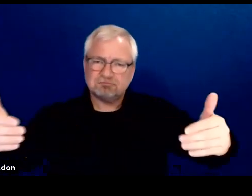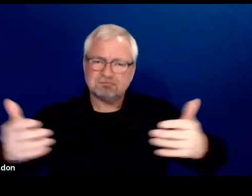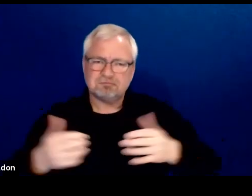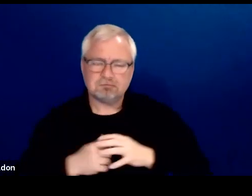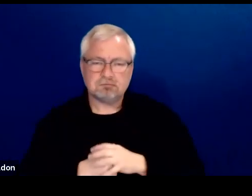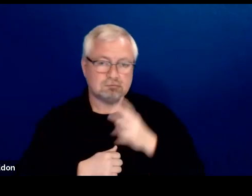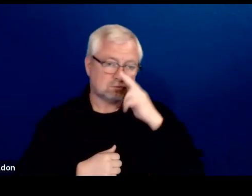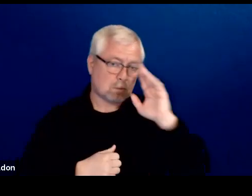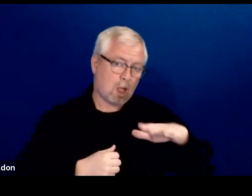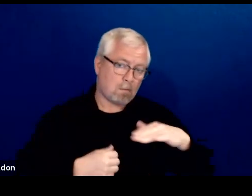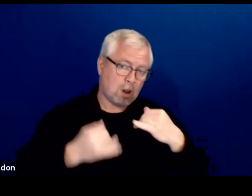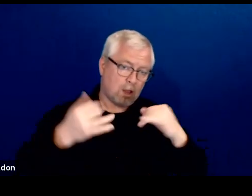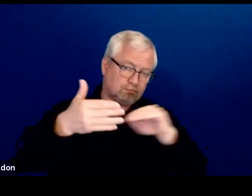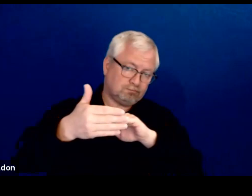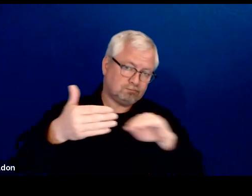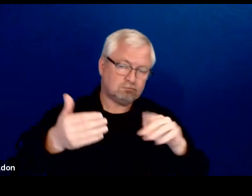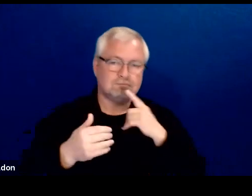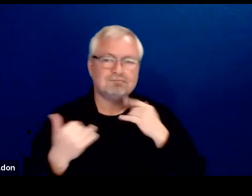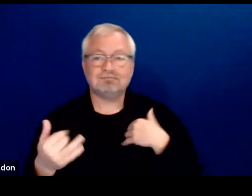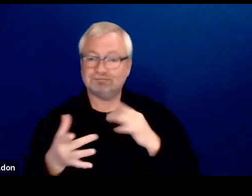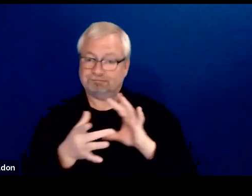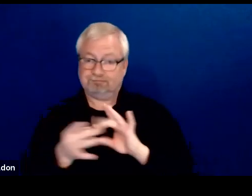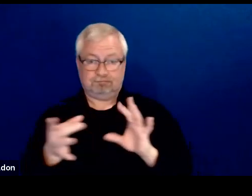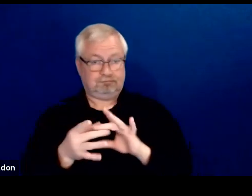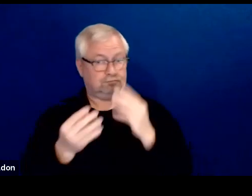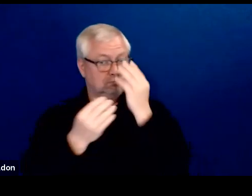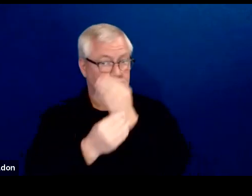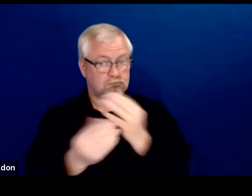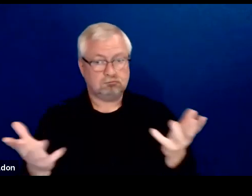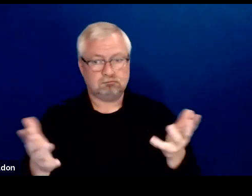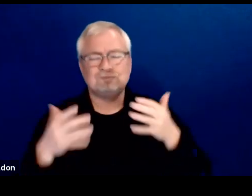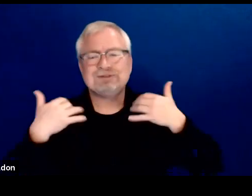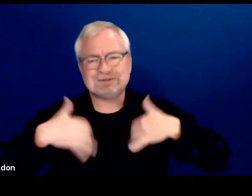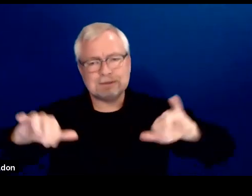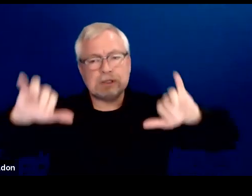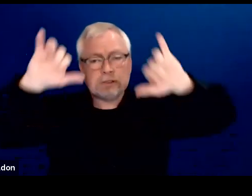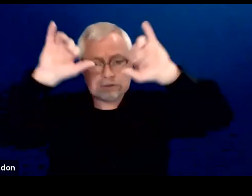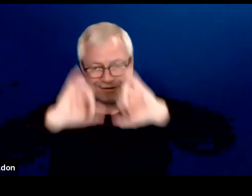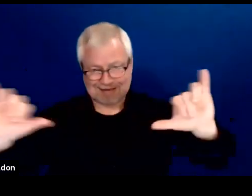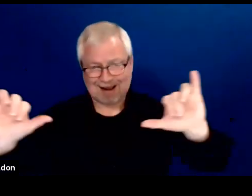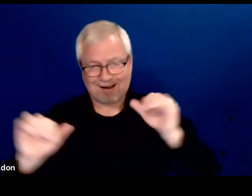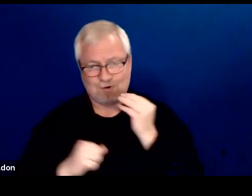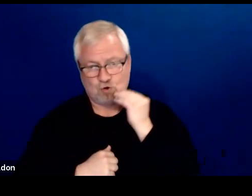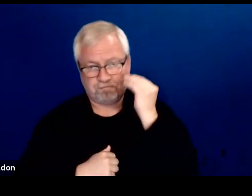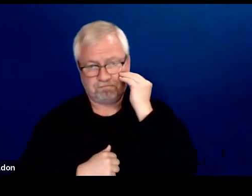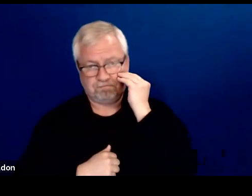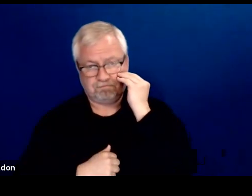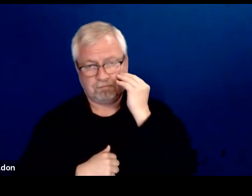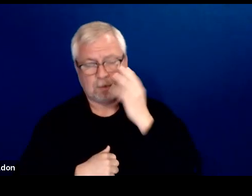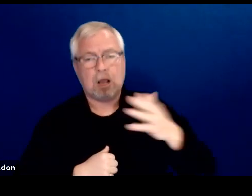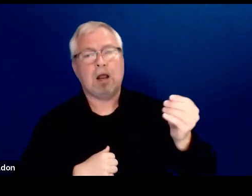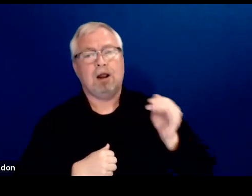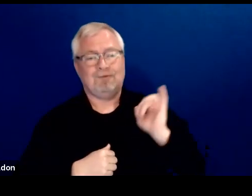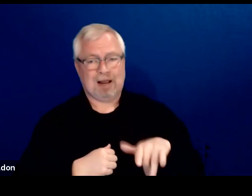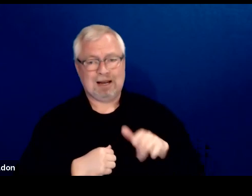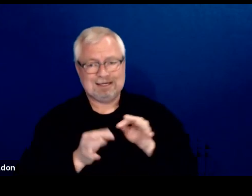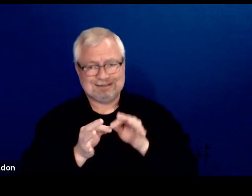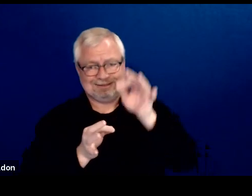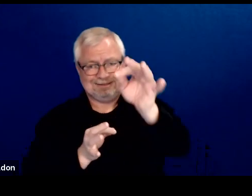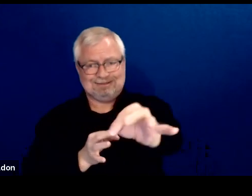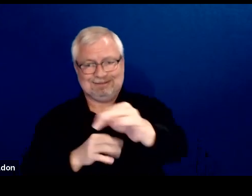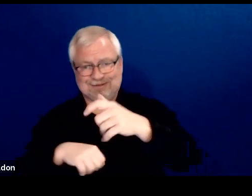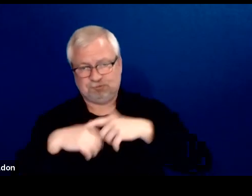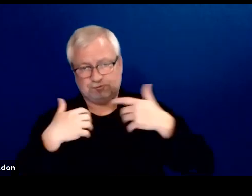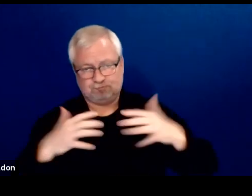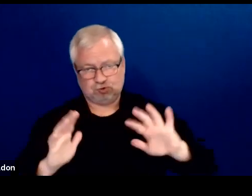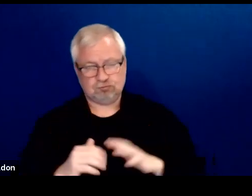is stay home, continue this. We bought the time we needed. We're getting close to doing and accomplishing what we needed. Capacity